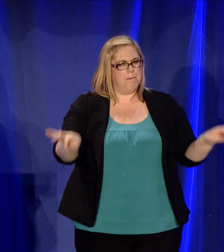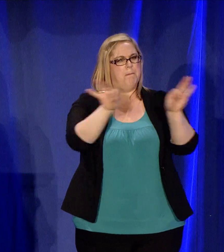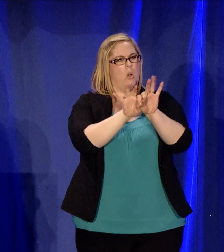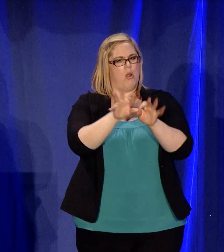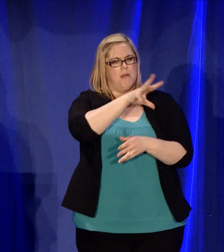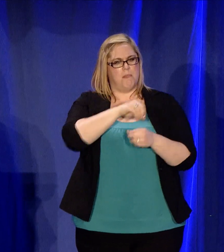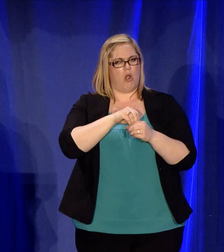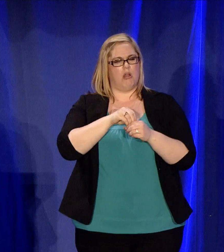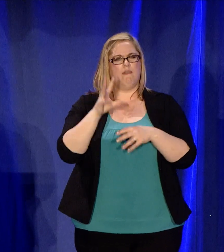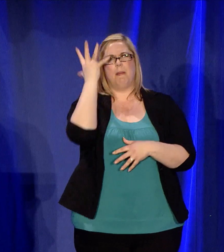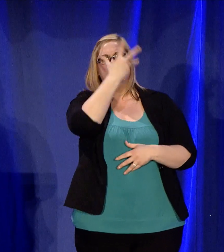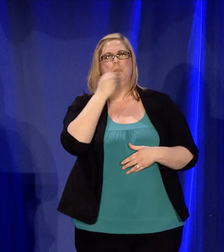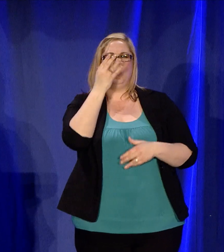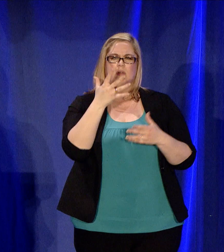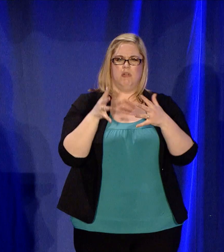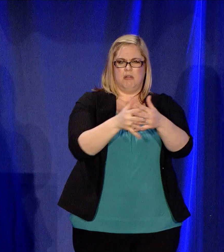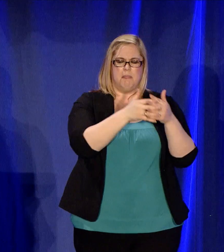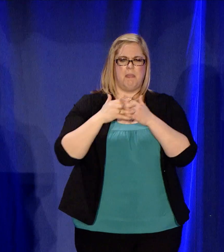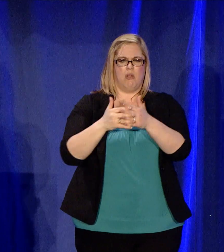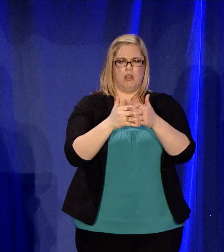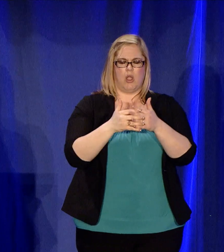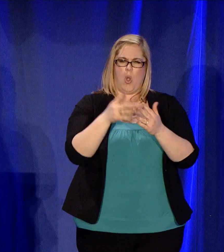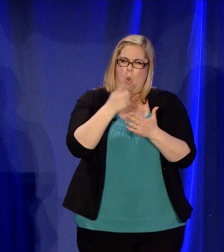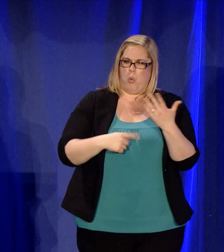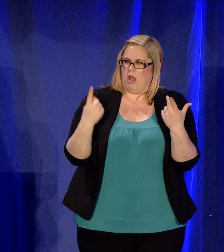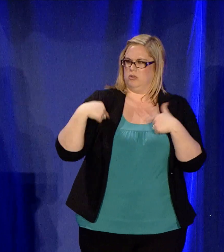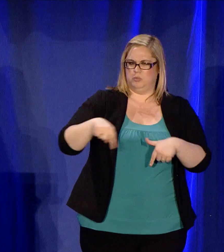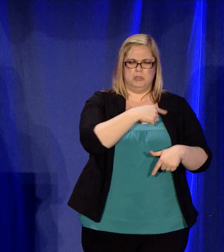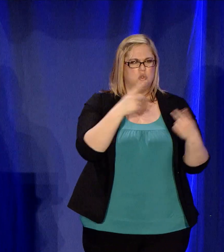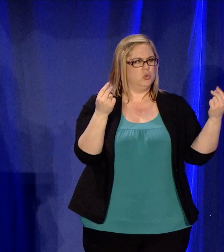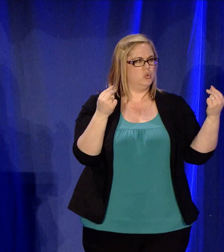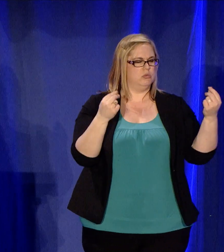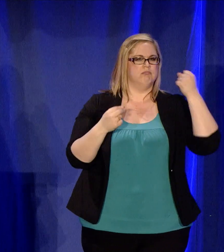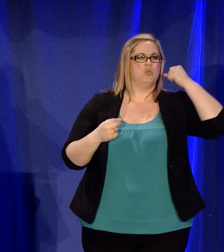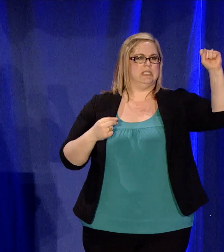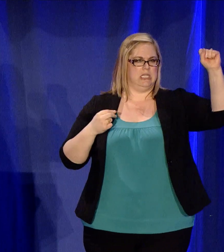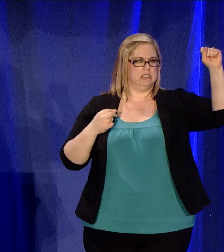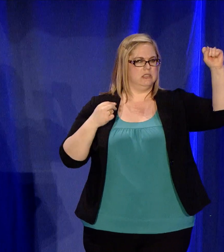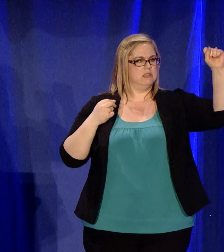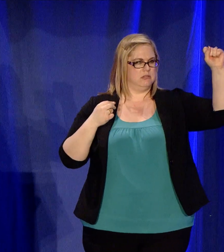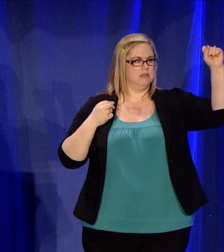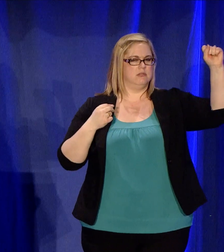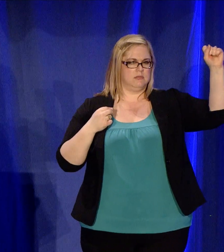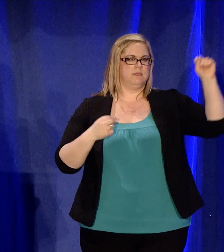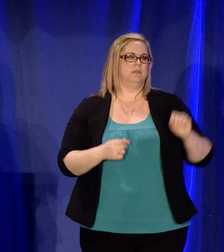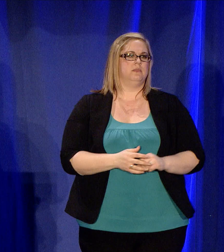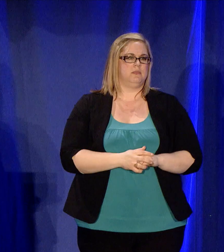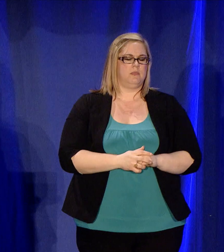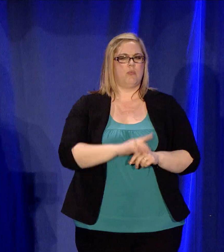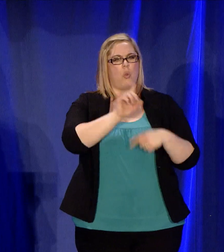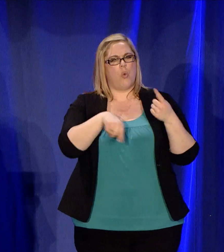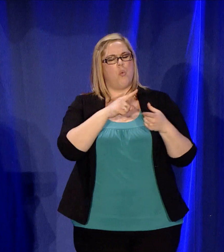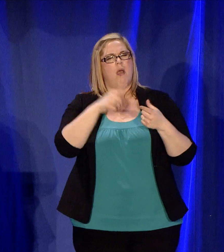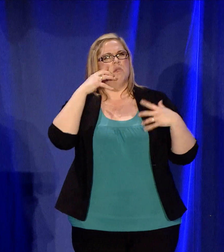of the beautiful fabric of America, what must we do? Resist. When the